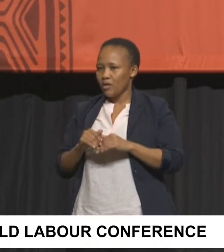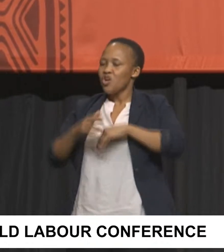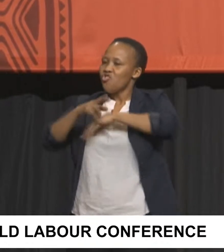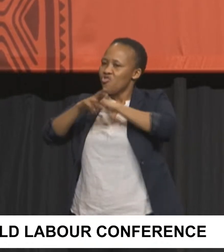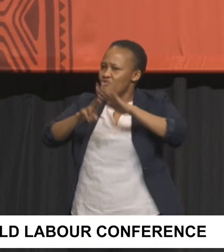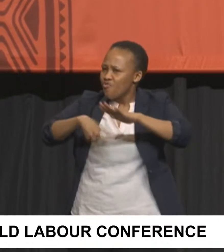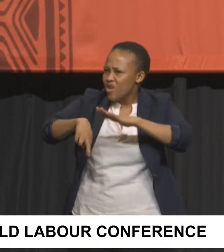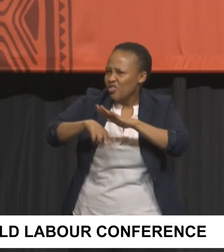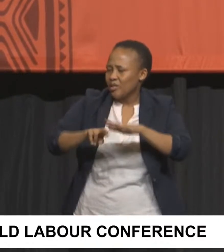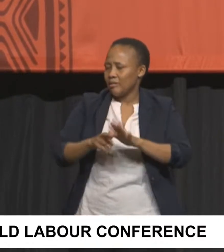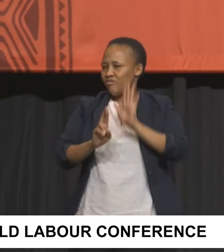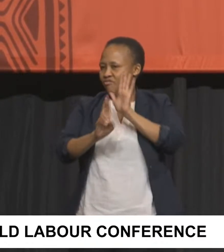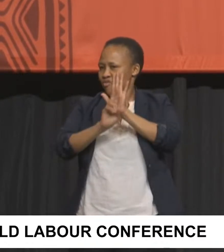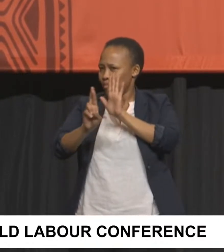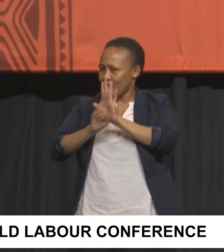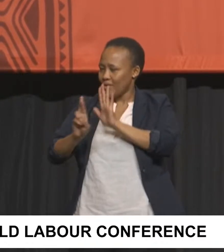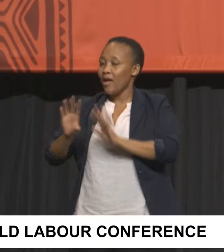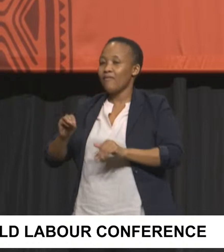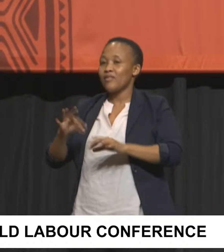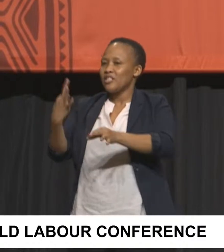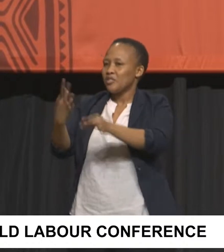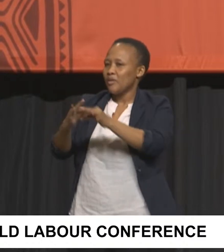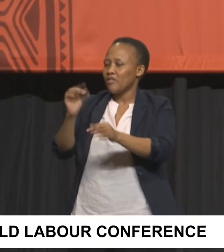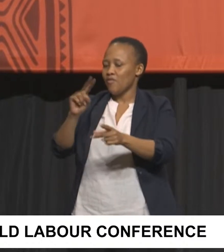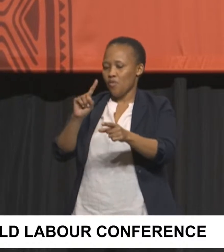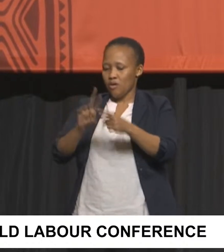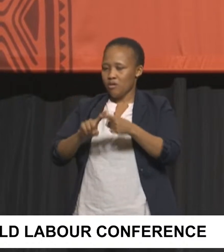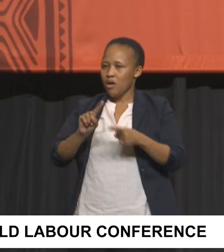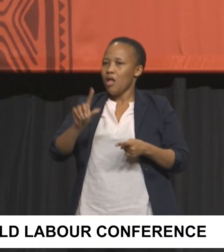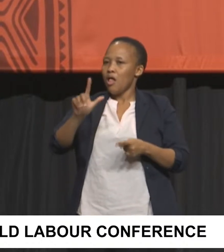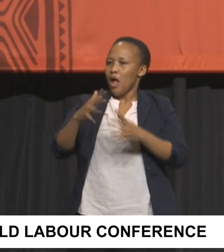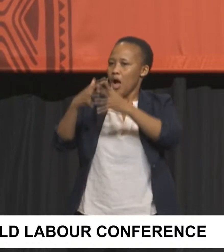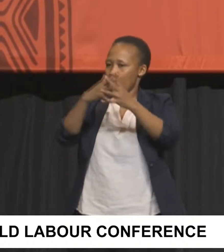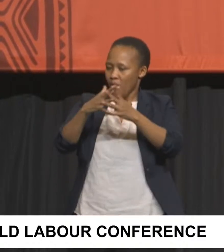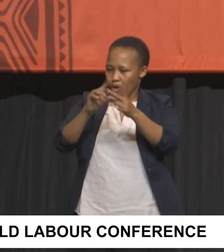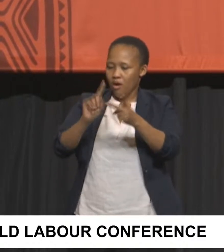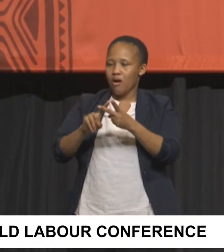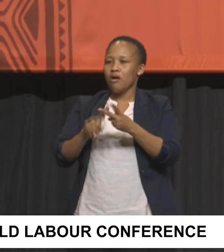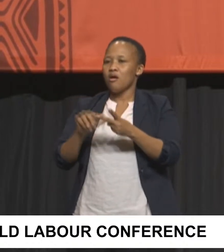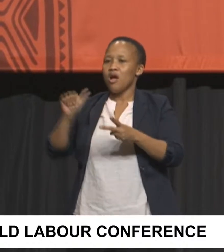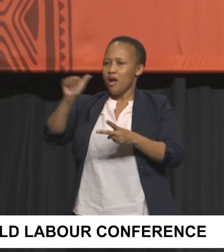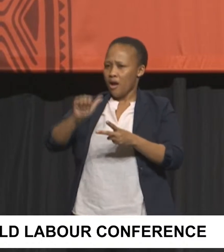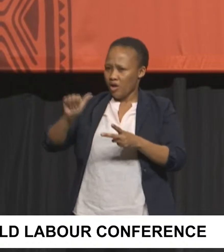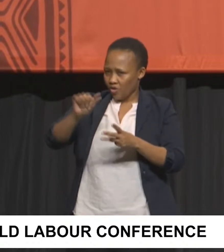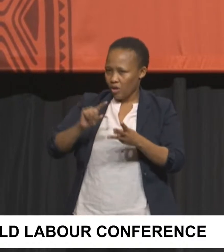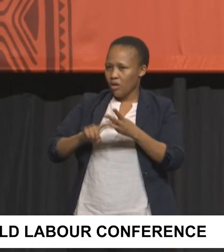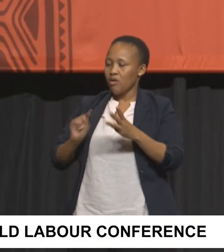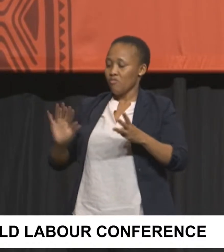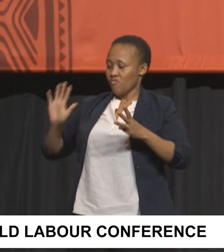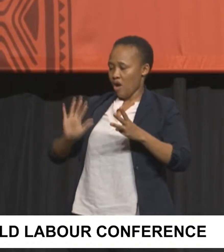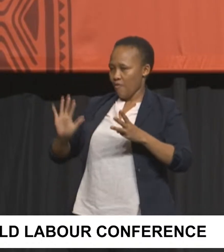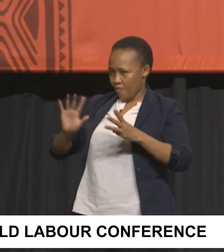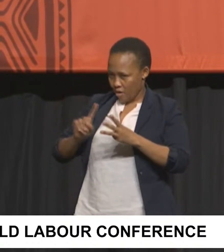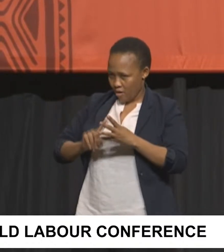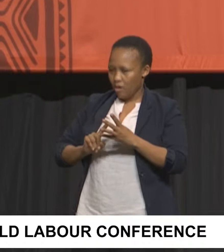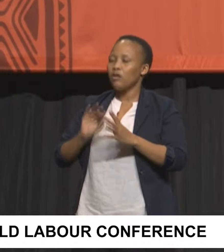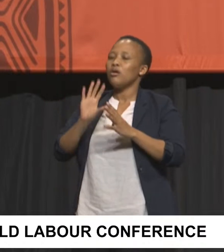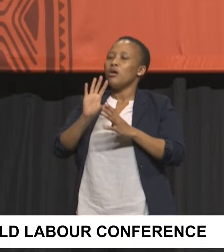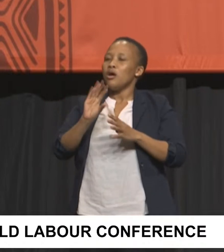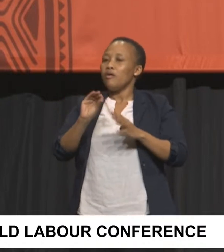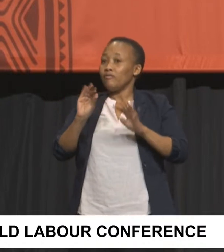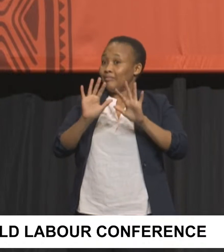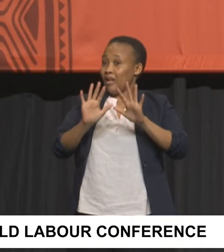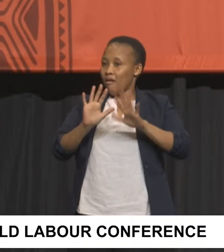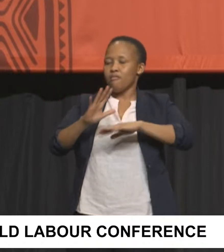here, particularly Latin America, Asia, and of course Africa. There are 10 countries in total that are represented from around the